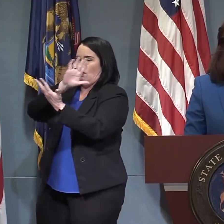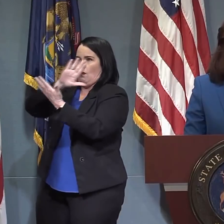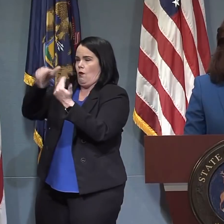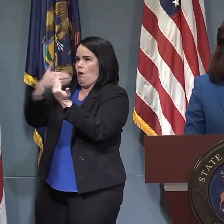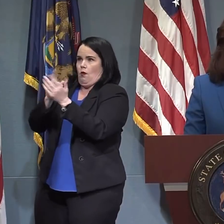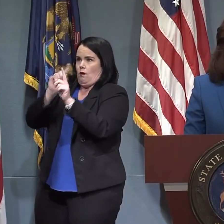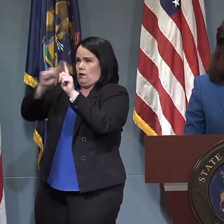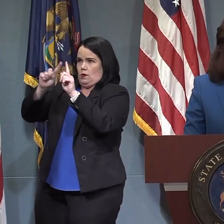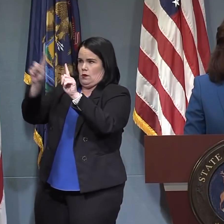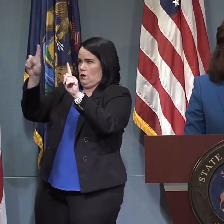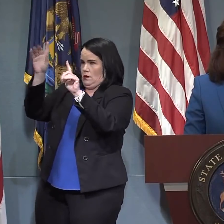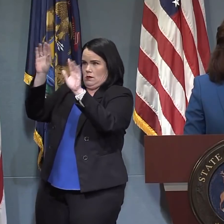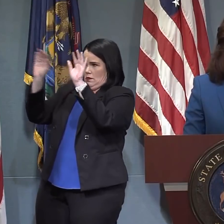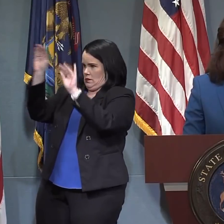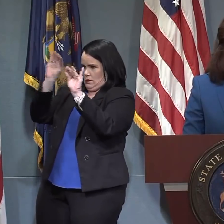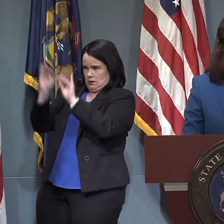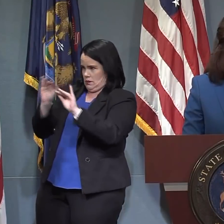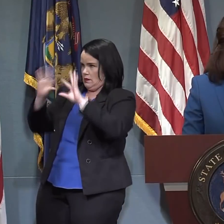into this.